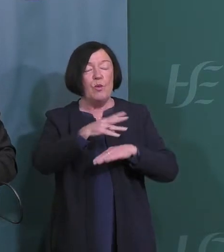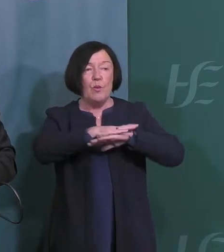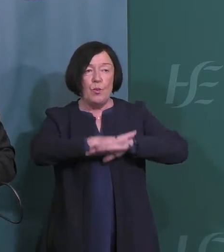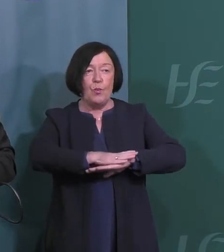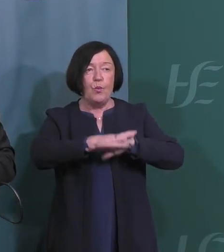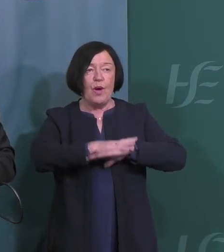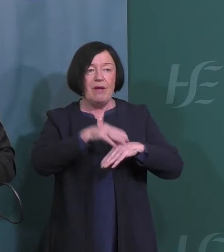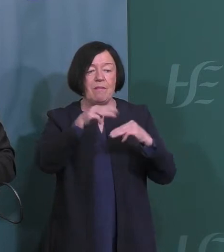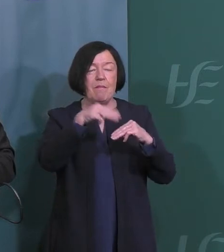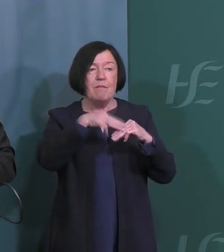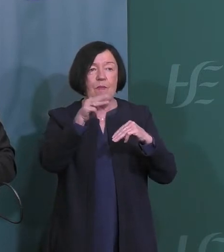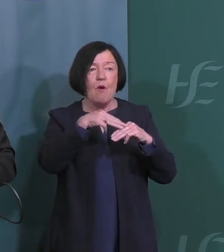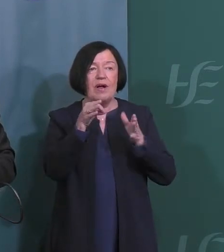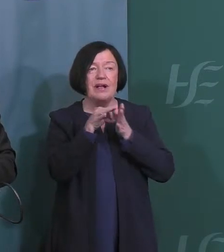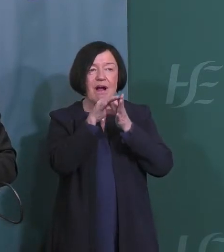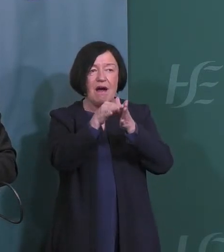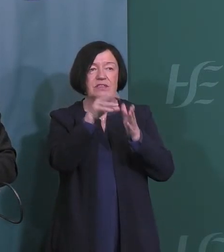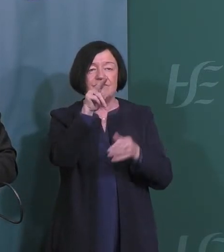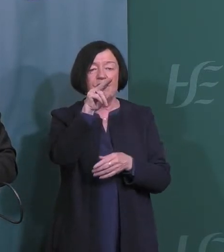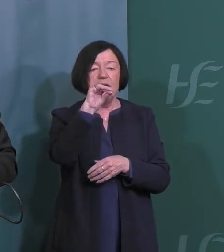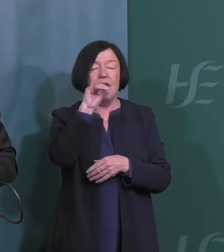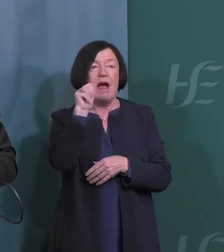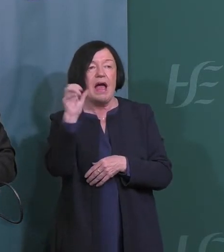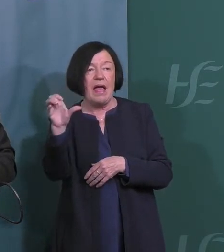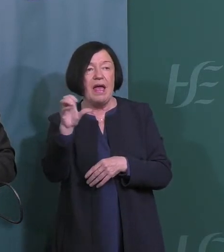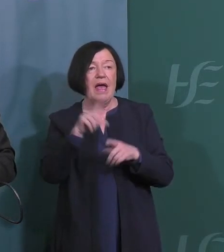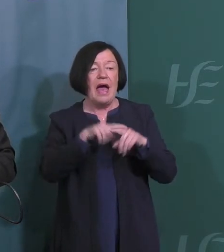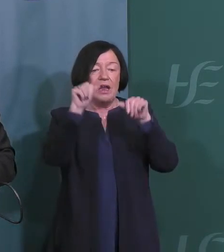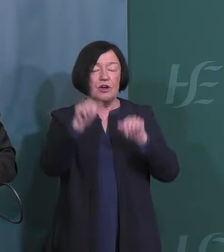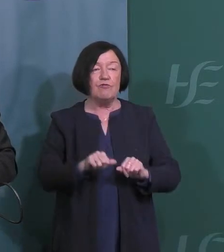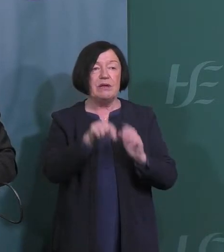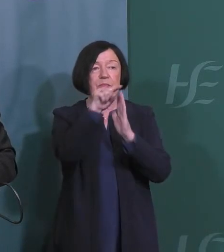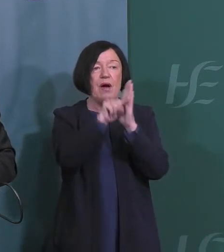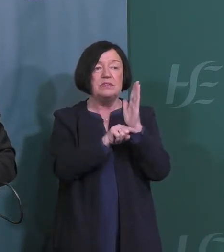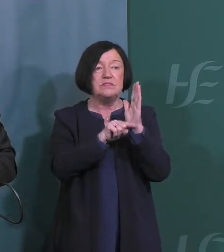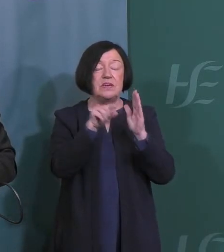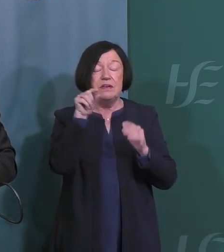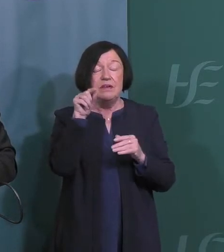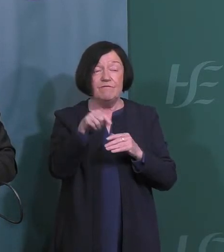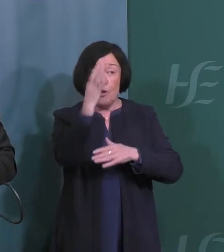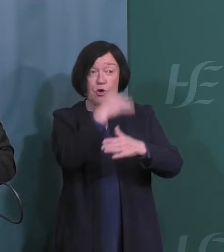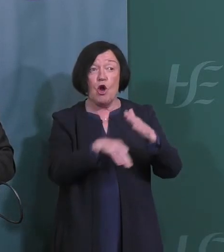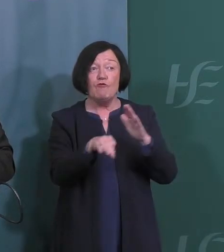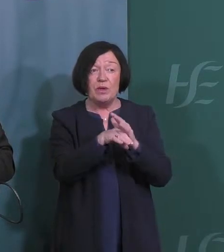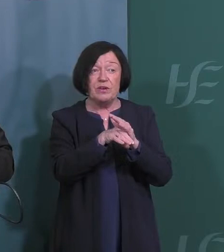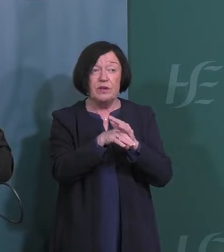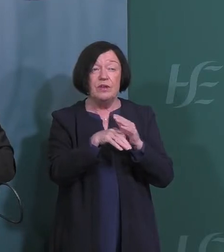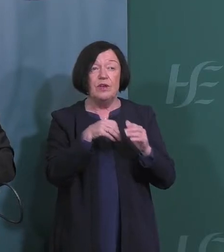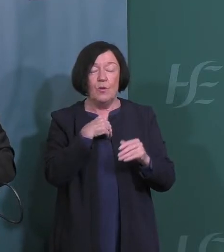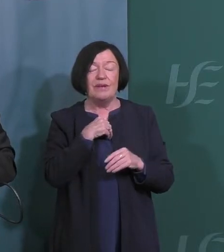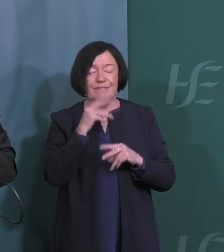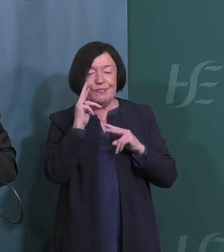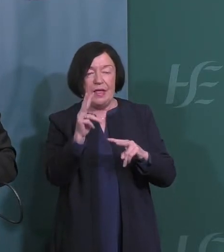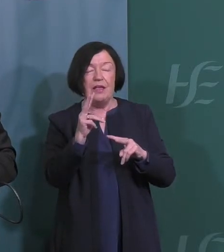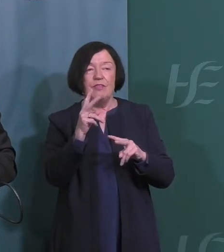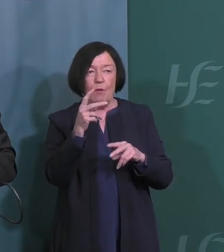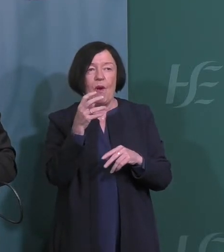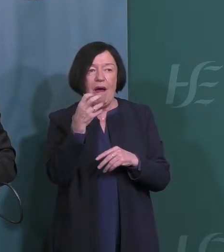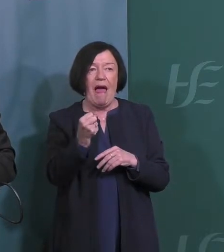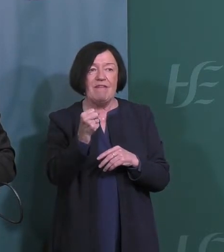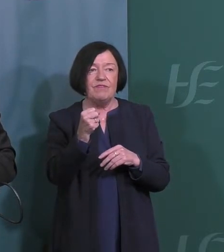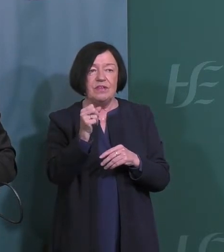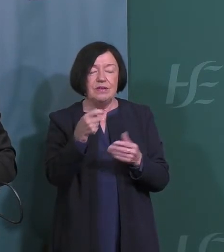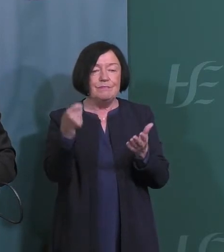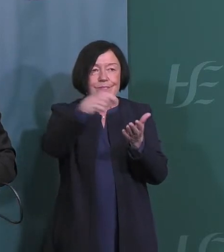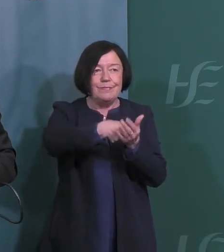further guidance from NIAC and indeed agreed policy decisions from government in relation to this. We do envisage there being a